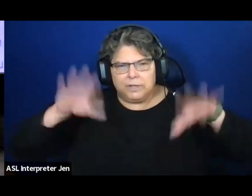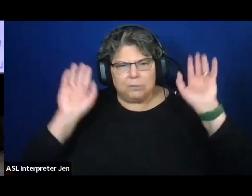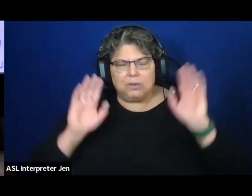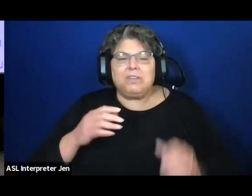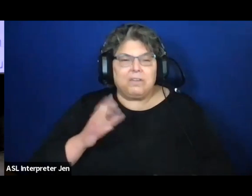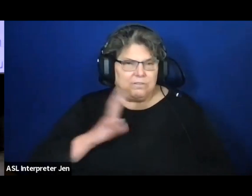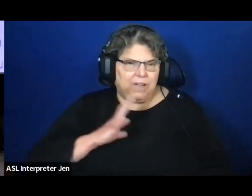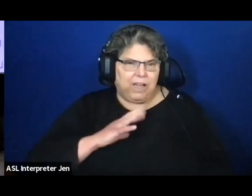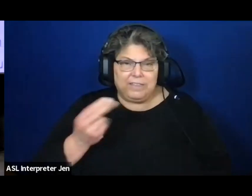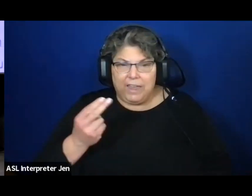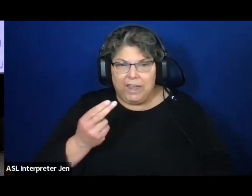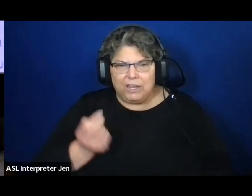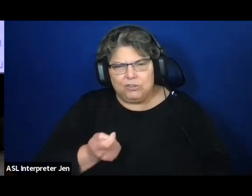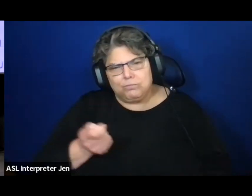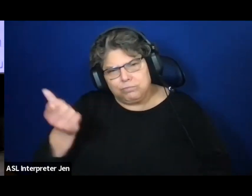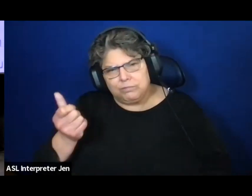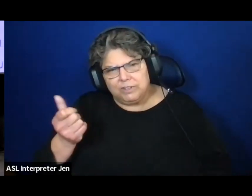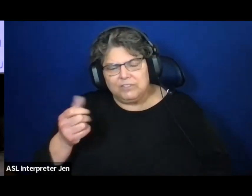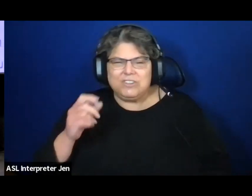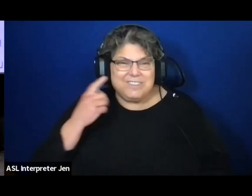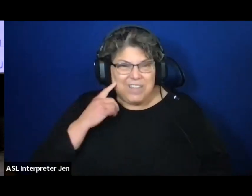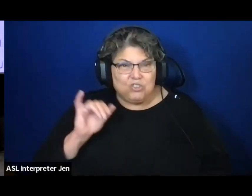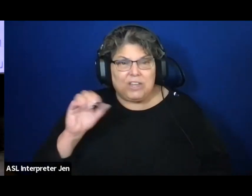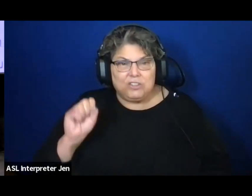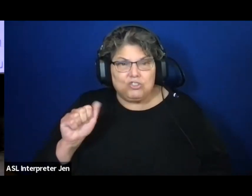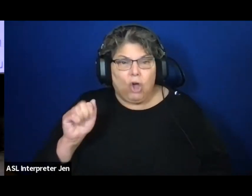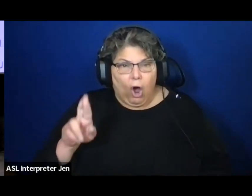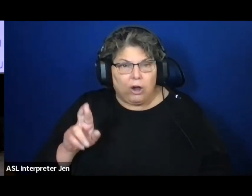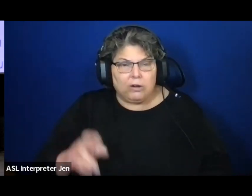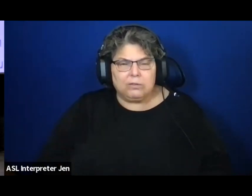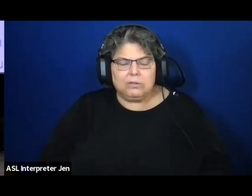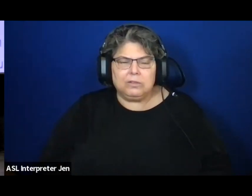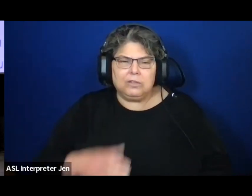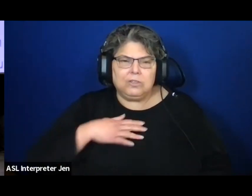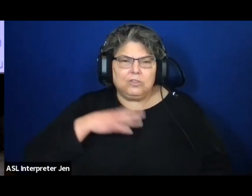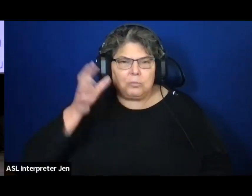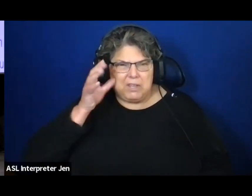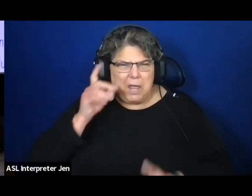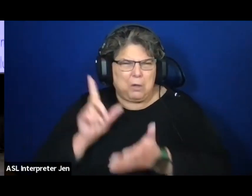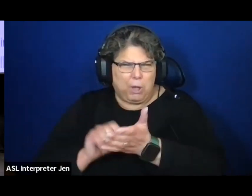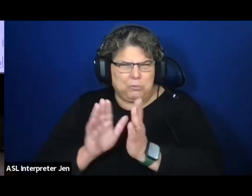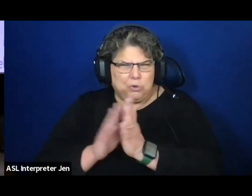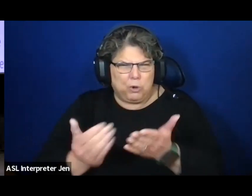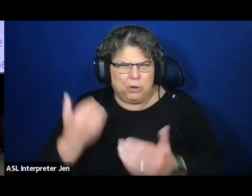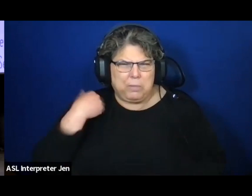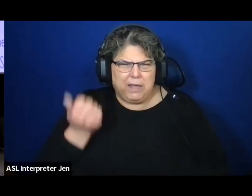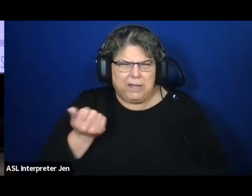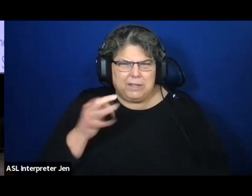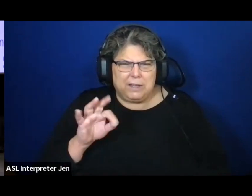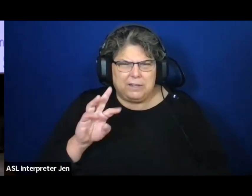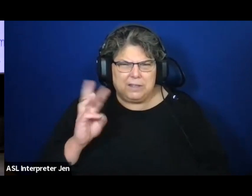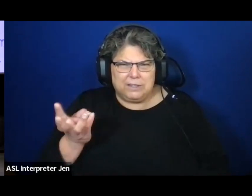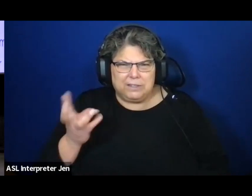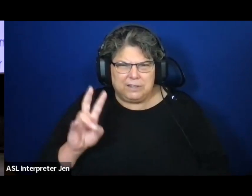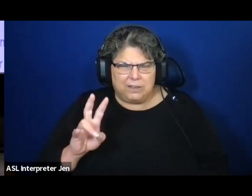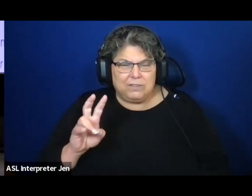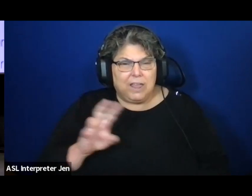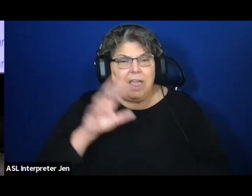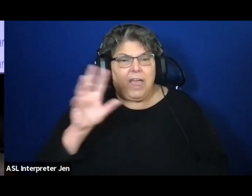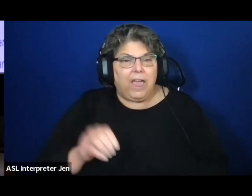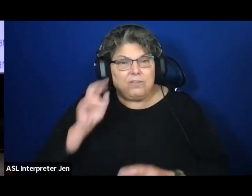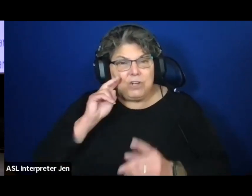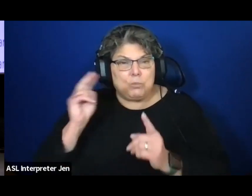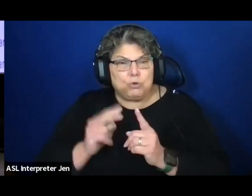H, and just pronounce the S-A-R. So my dad published a book in 1967, An African Perspective of the United